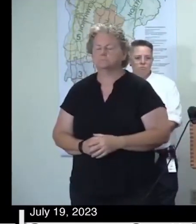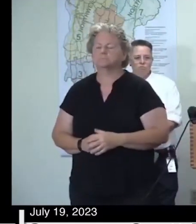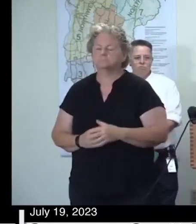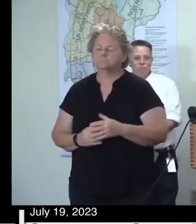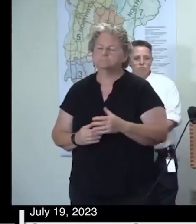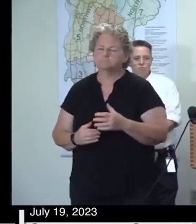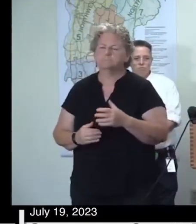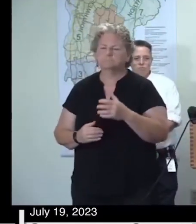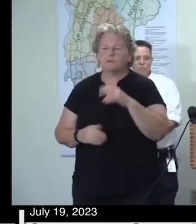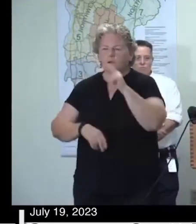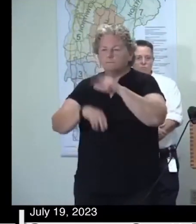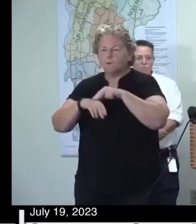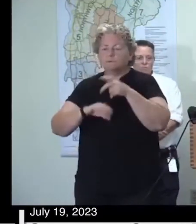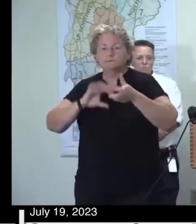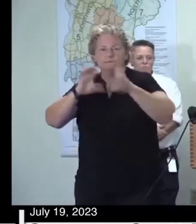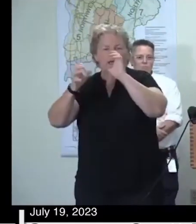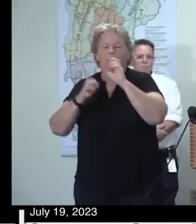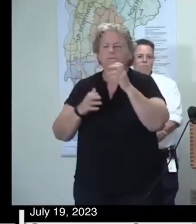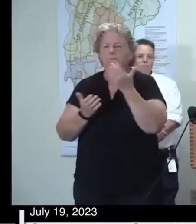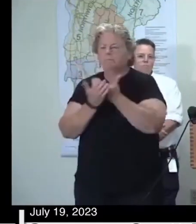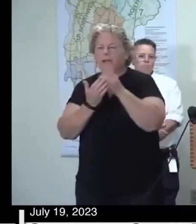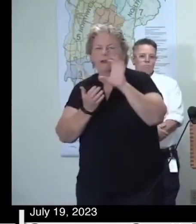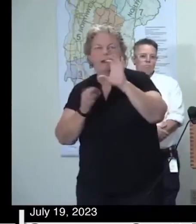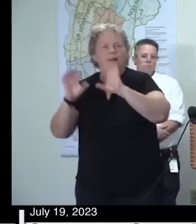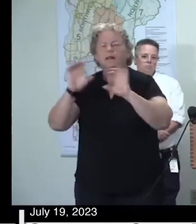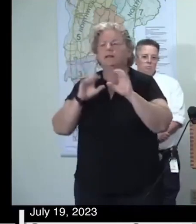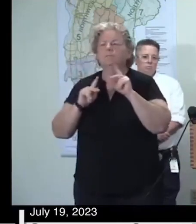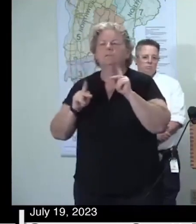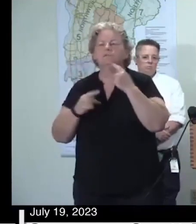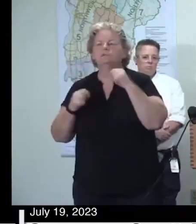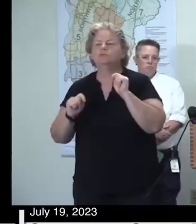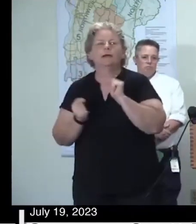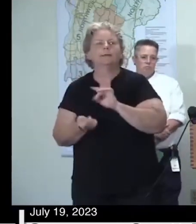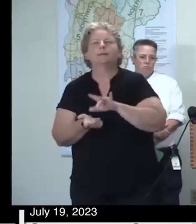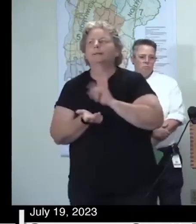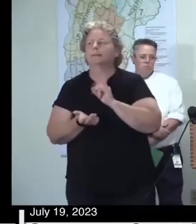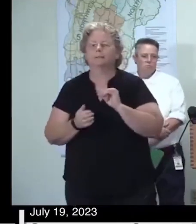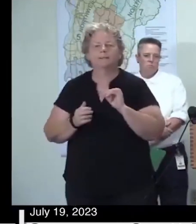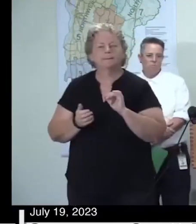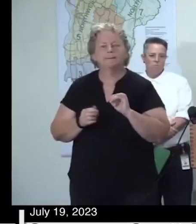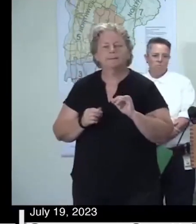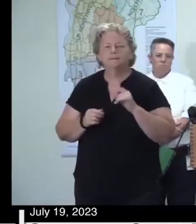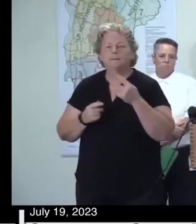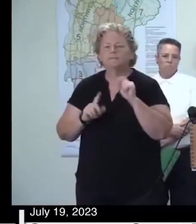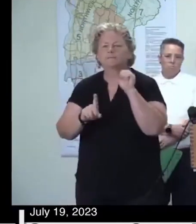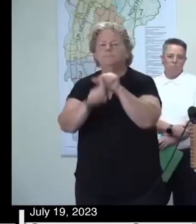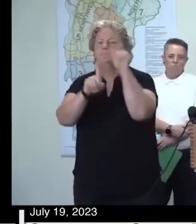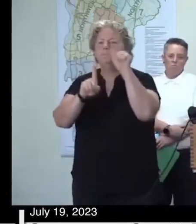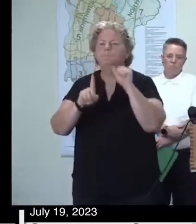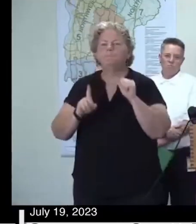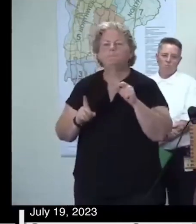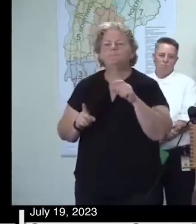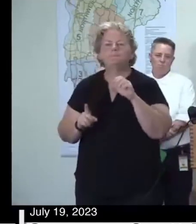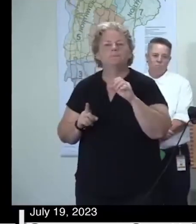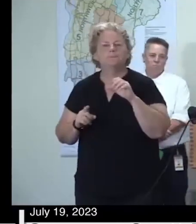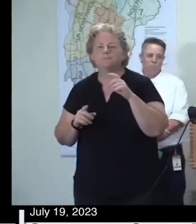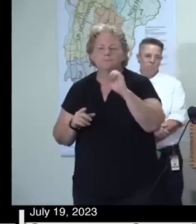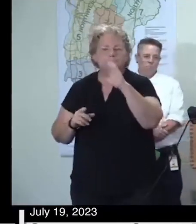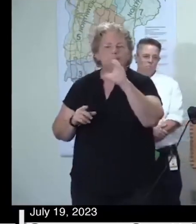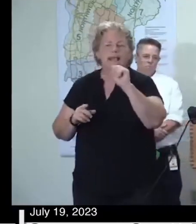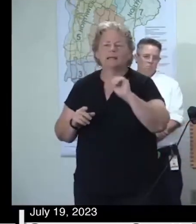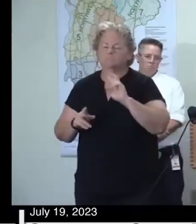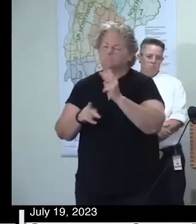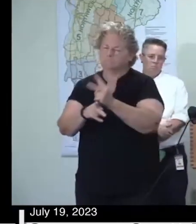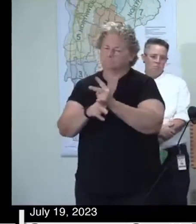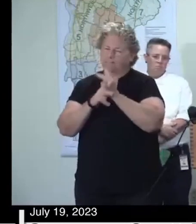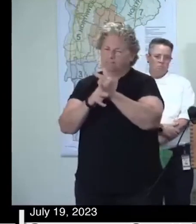scams. So we've put out information already. If somebody comes to your door, they will have FEMA identification. If they